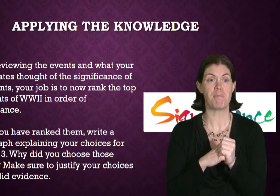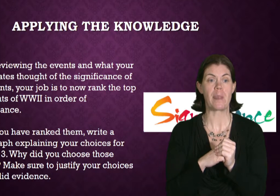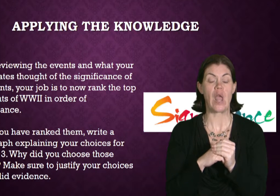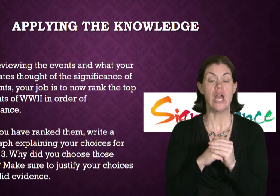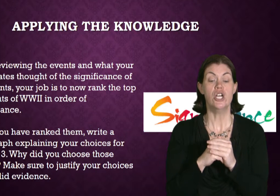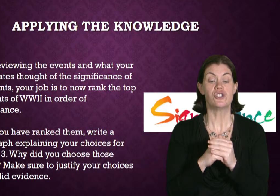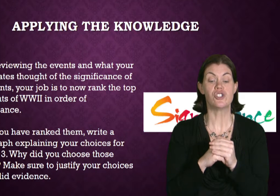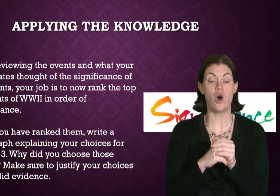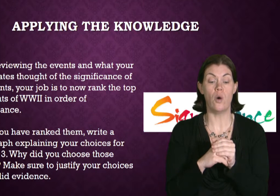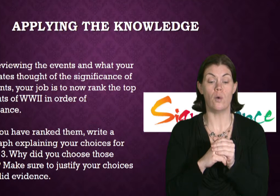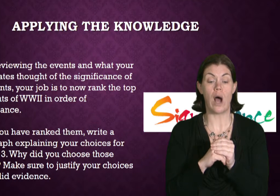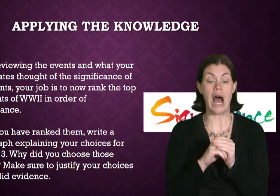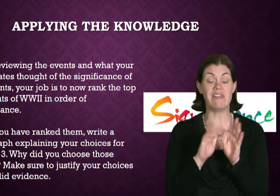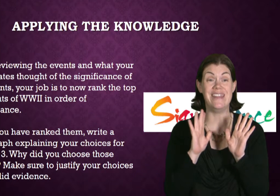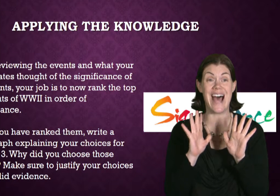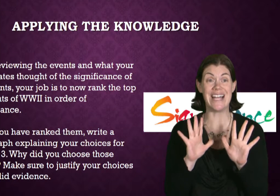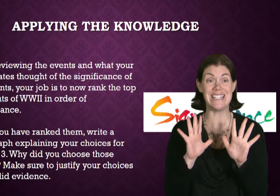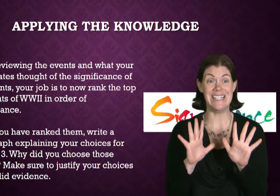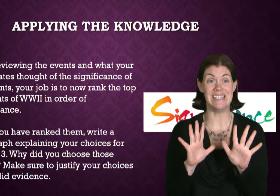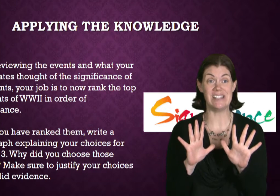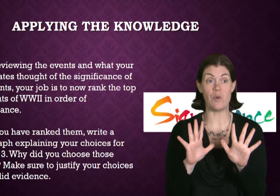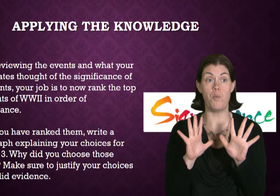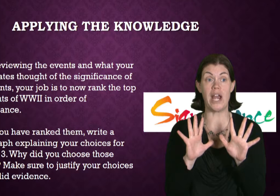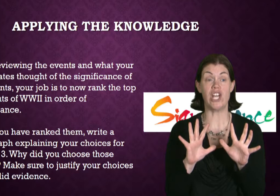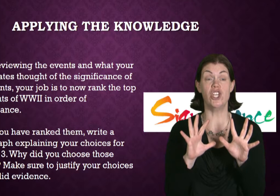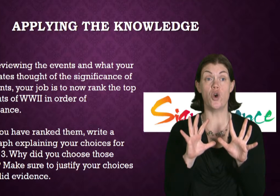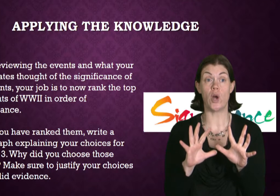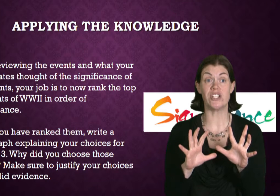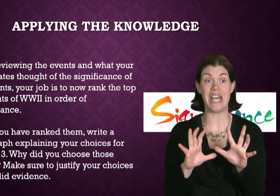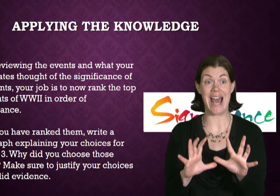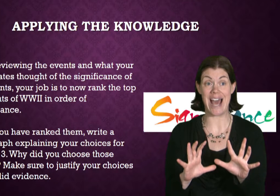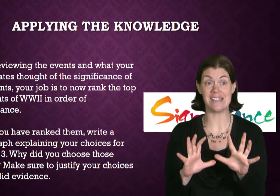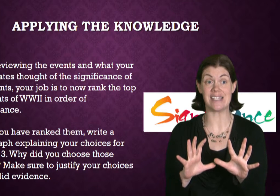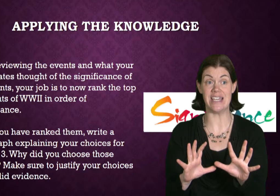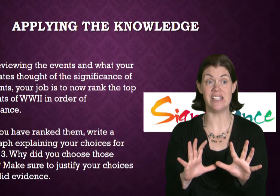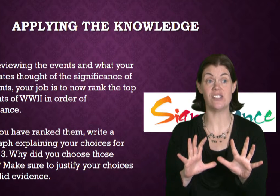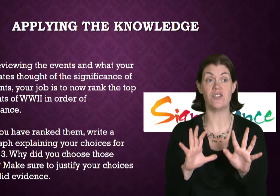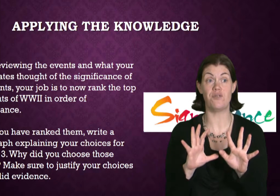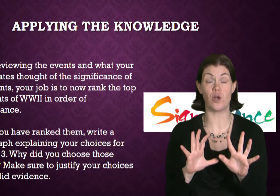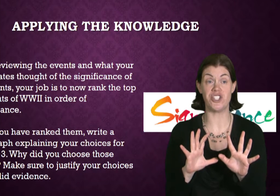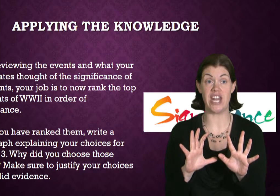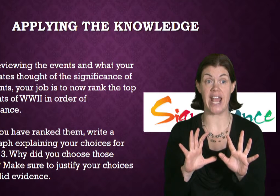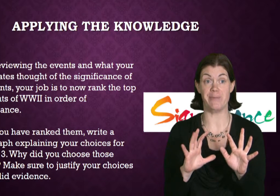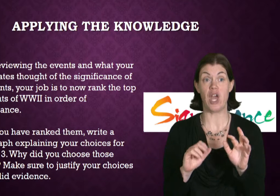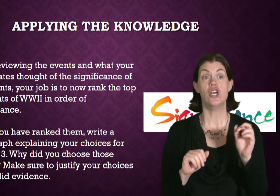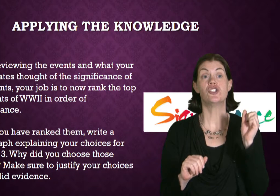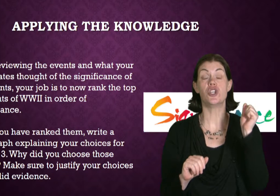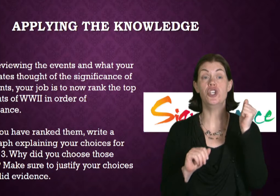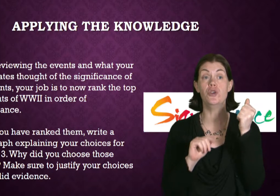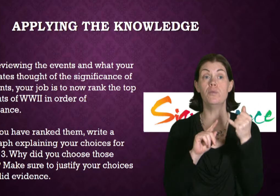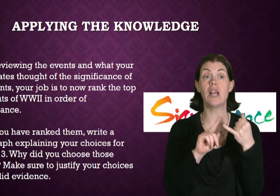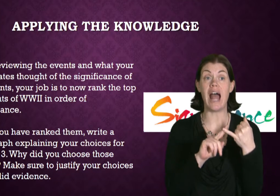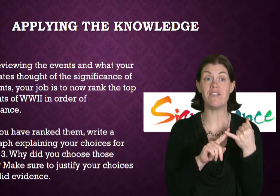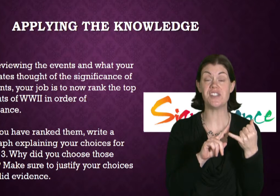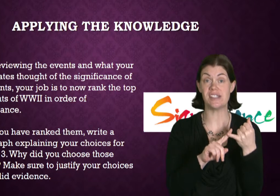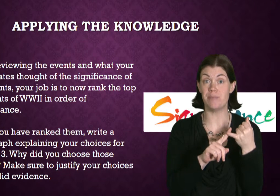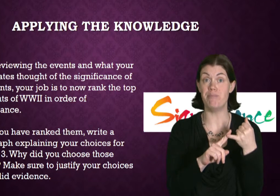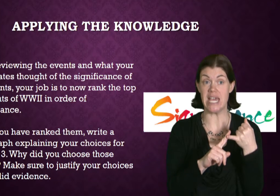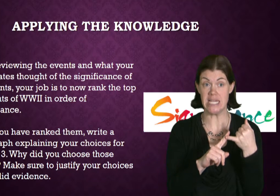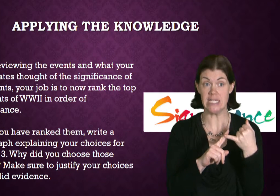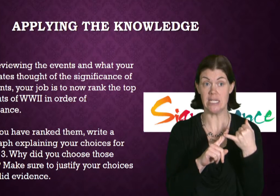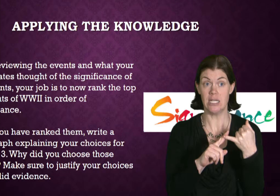here. So that is what your task is for today. So you will have